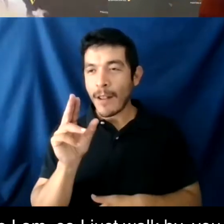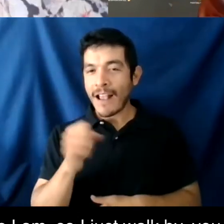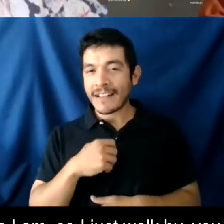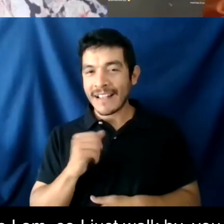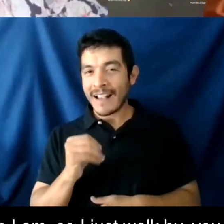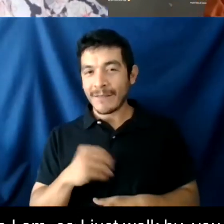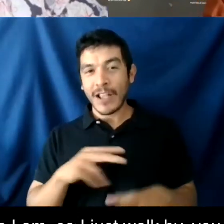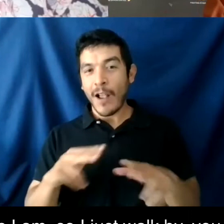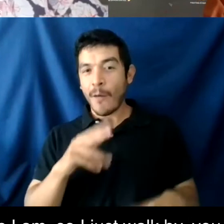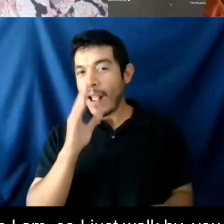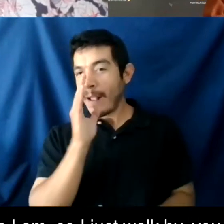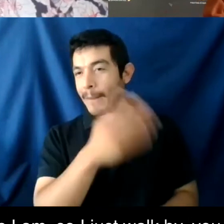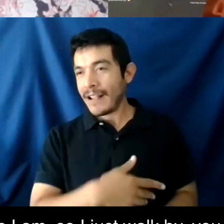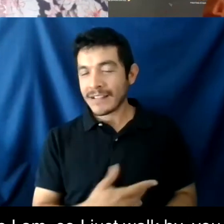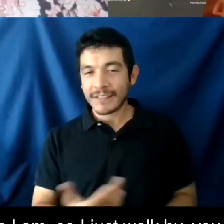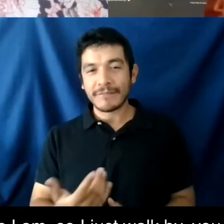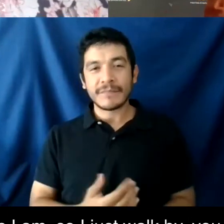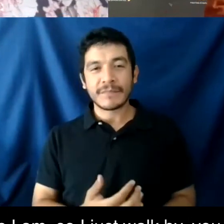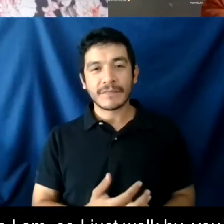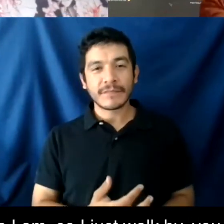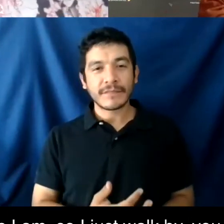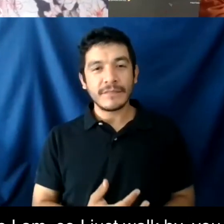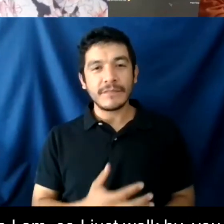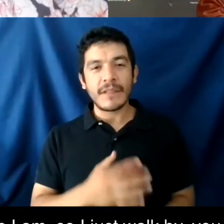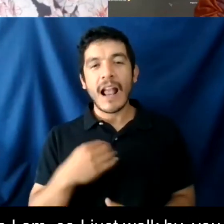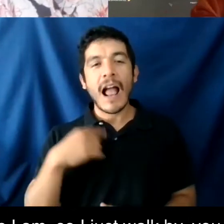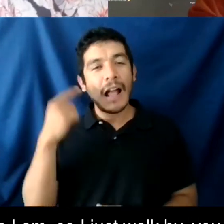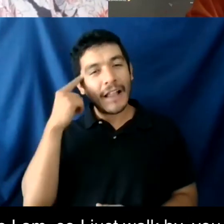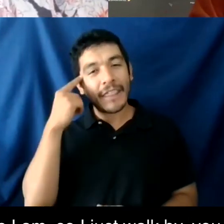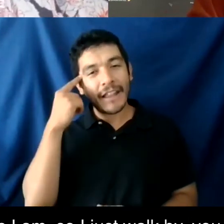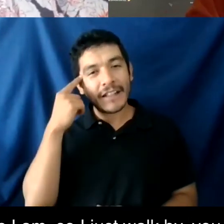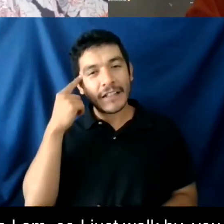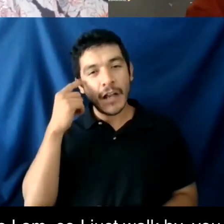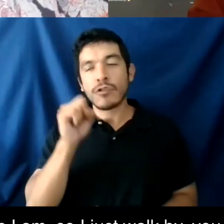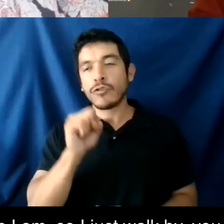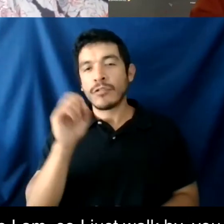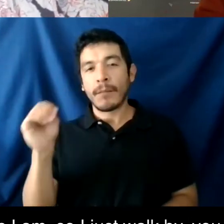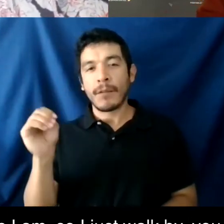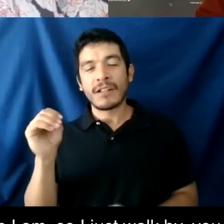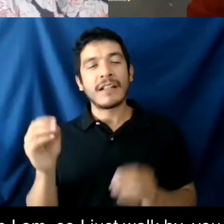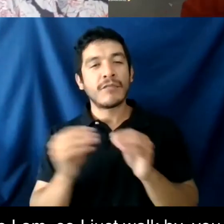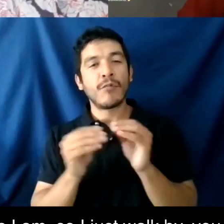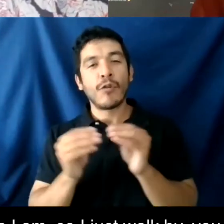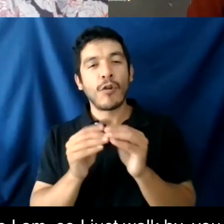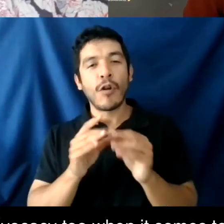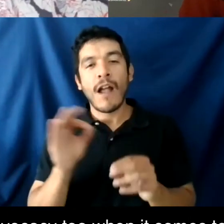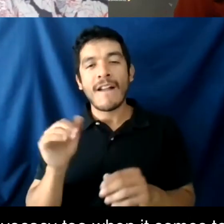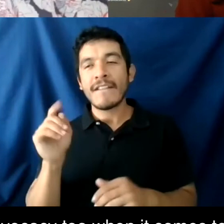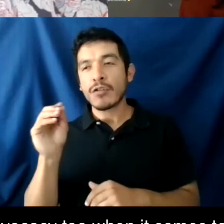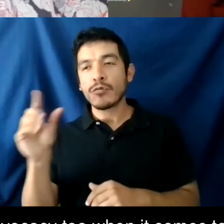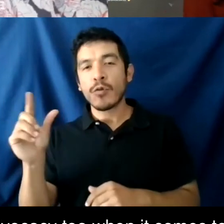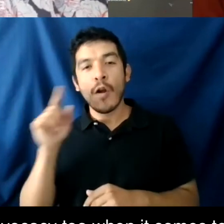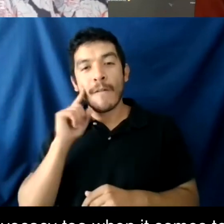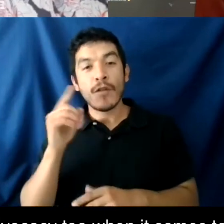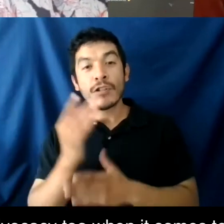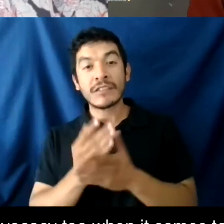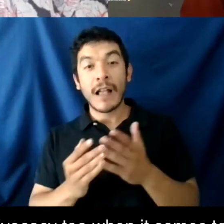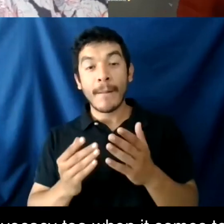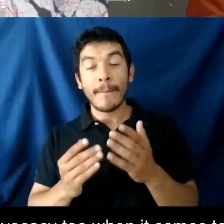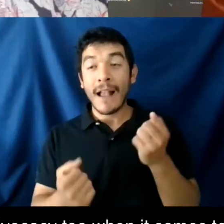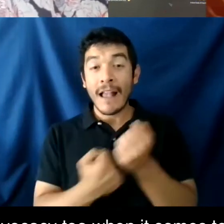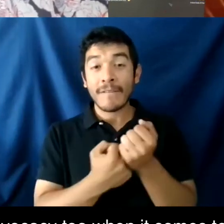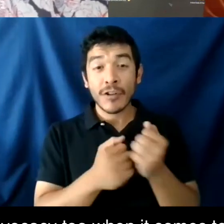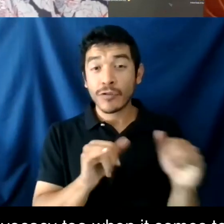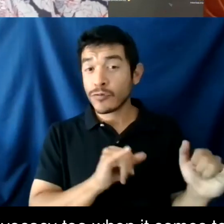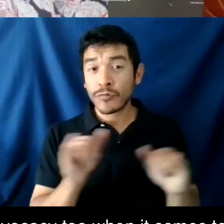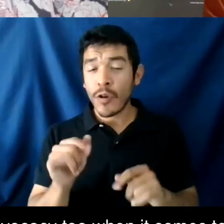by. You know, it's I think social media is more of a tool for self advocacy too when